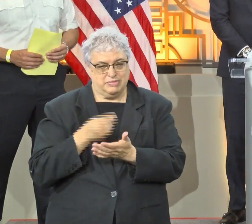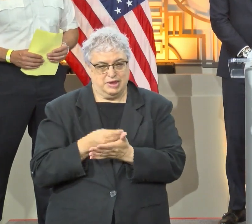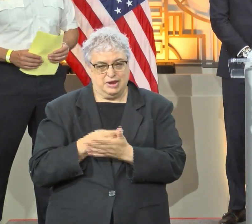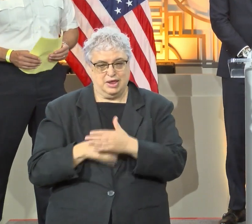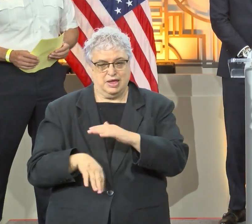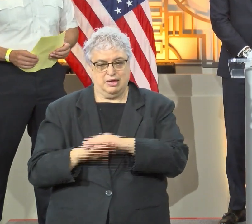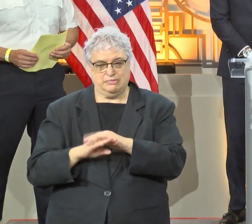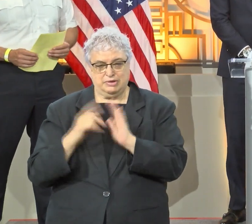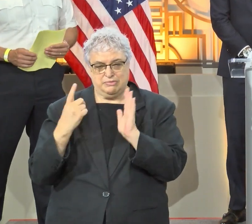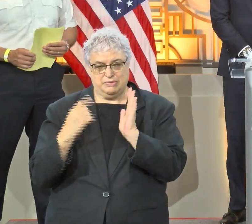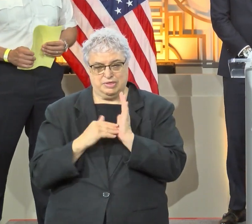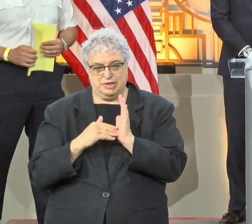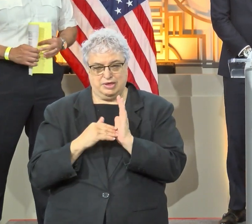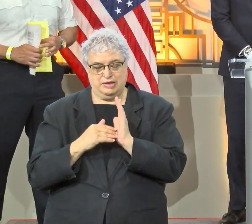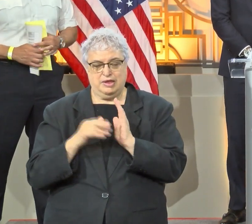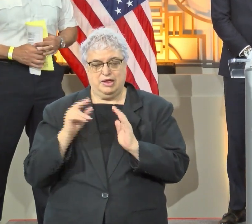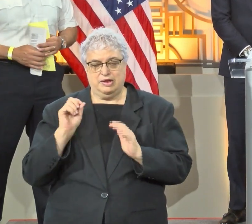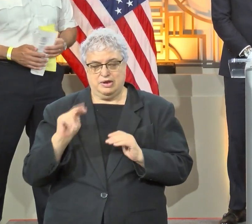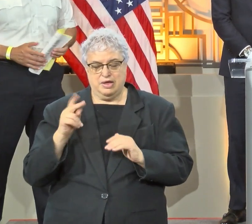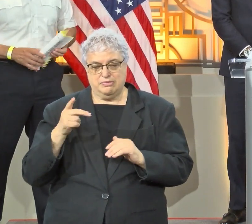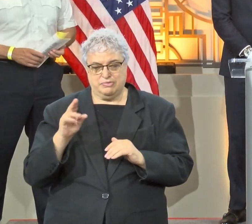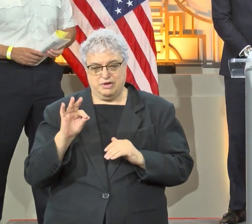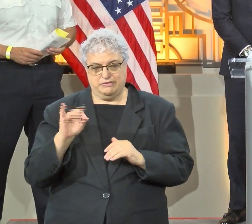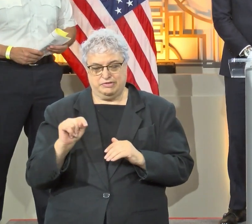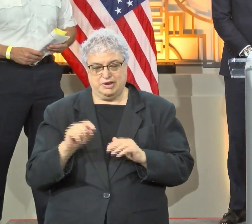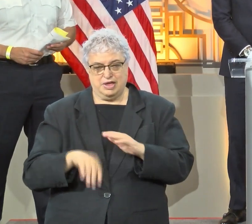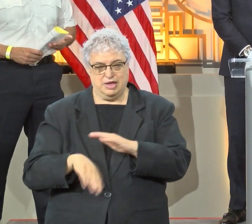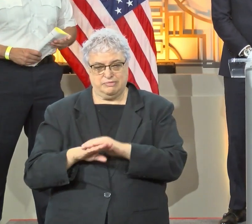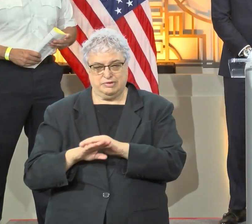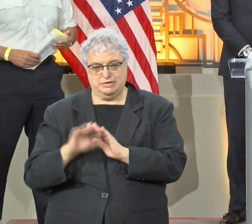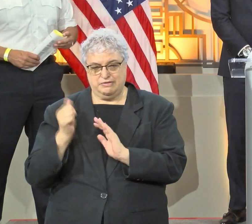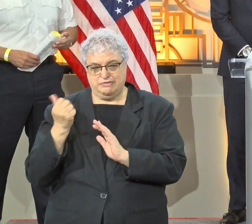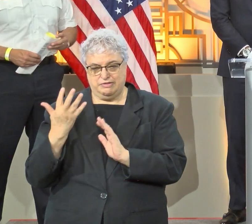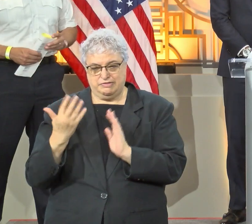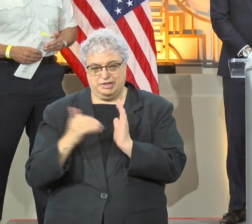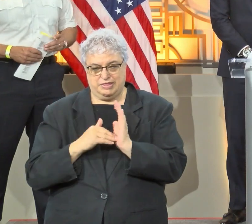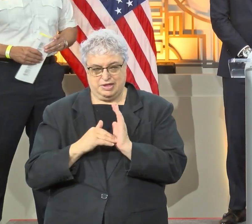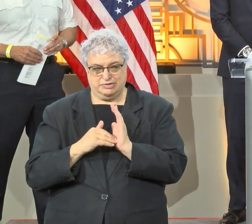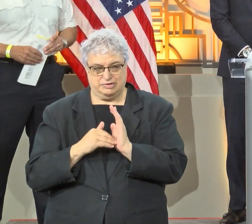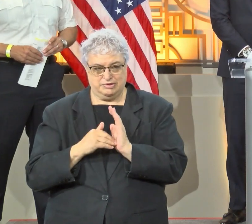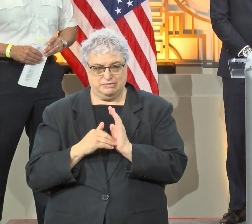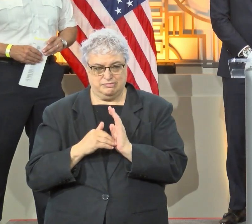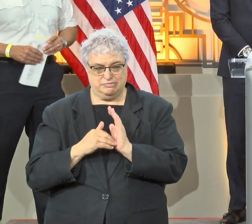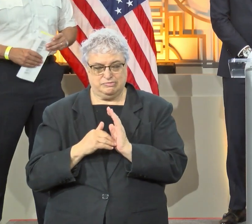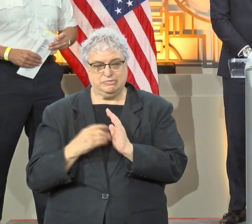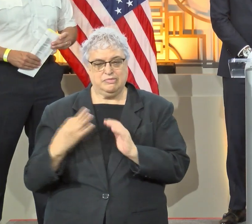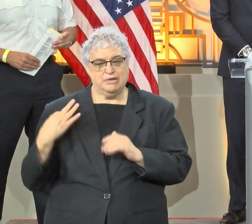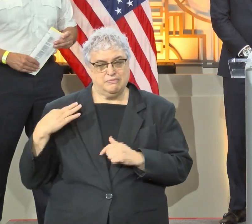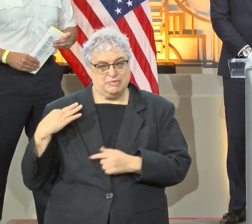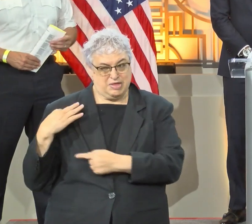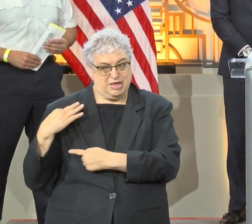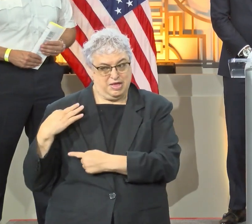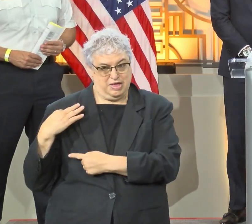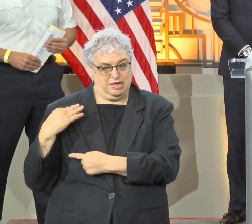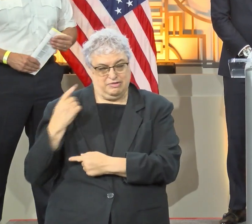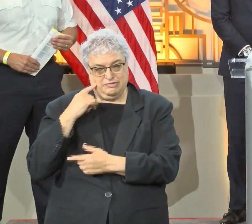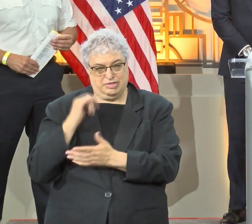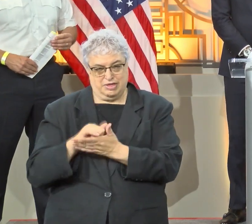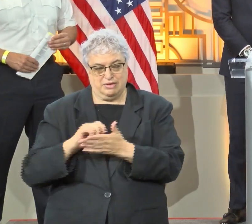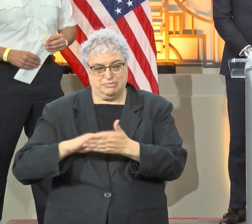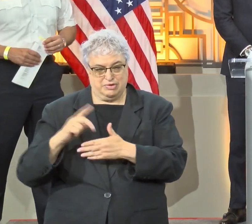to $1,000 and nonprofit organizations for grants up to $15,000. To apply for this